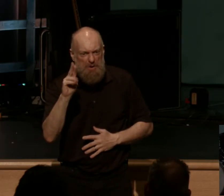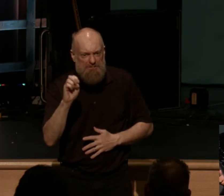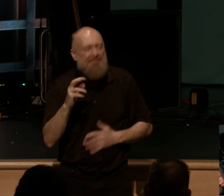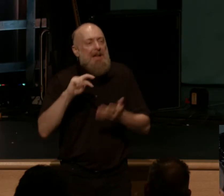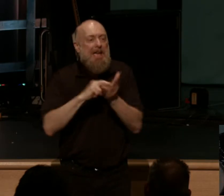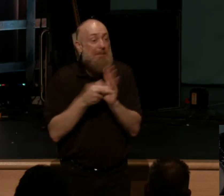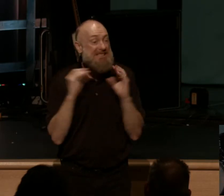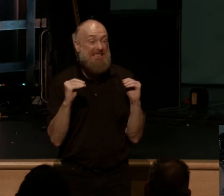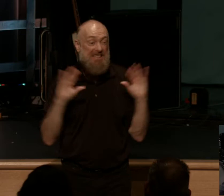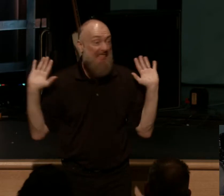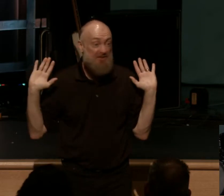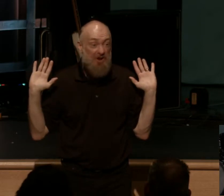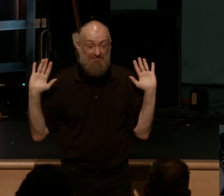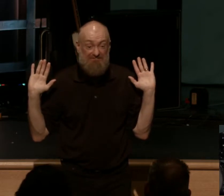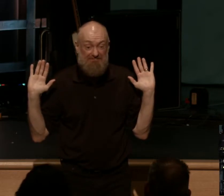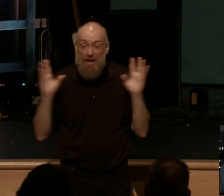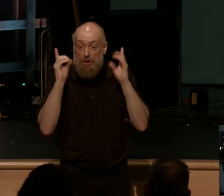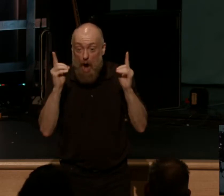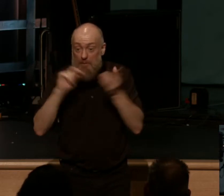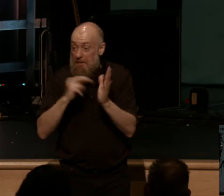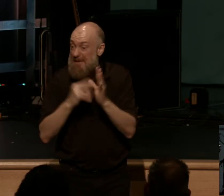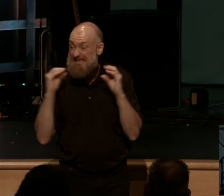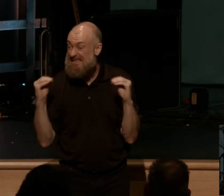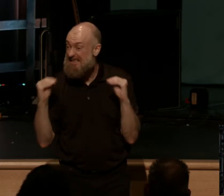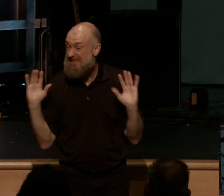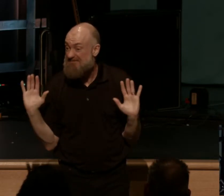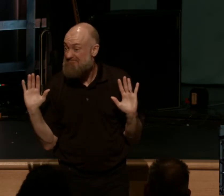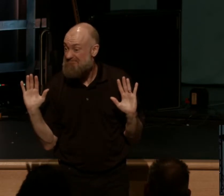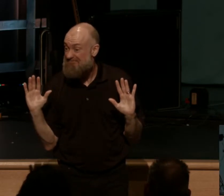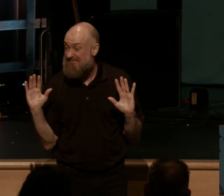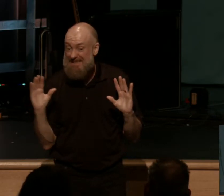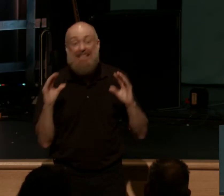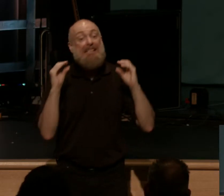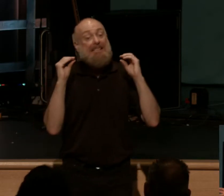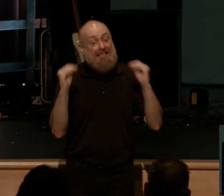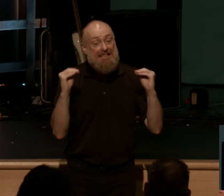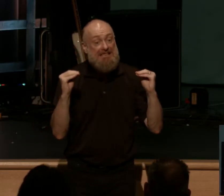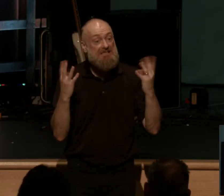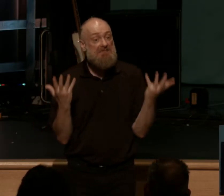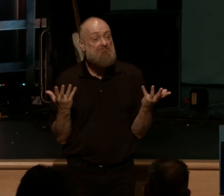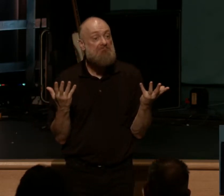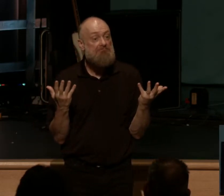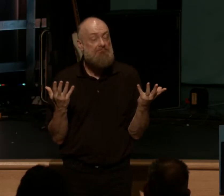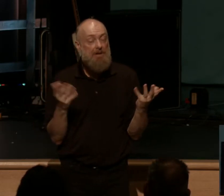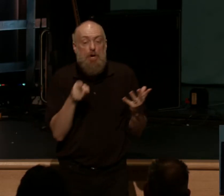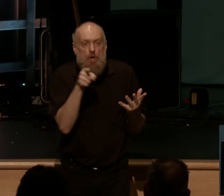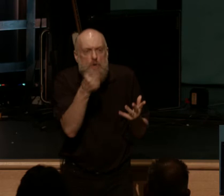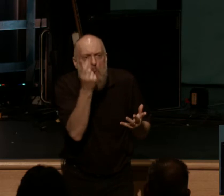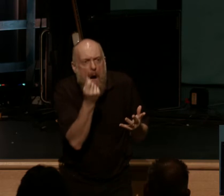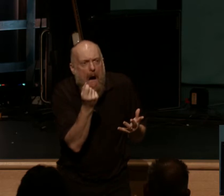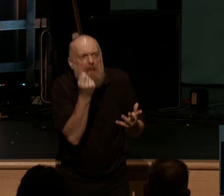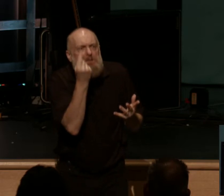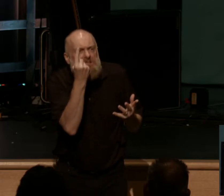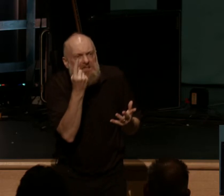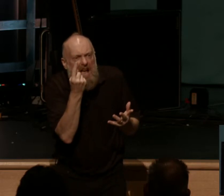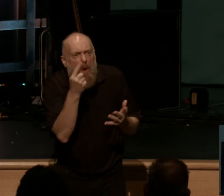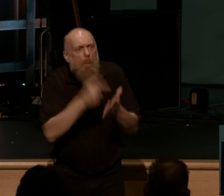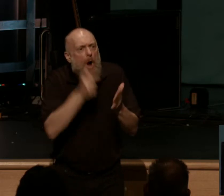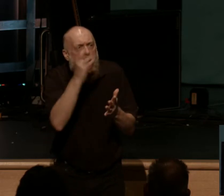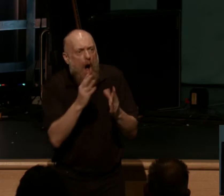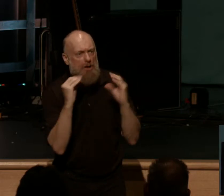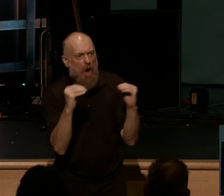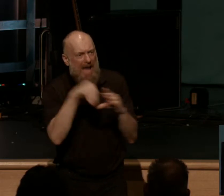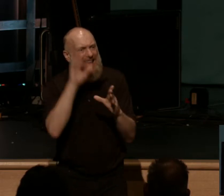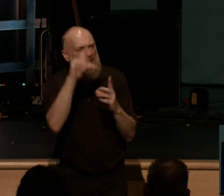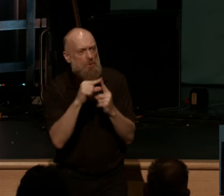just means teaching. That's all it means. Biblically, it means the teaching, systematic understanding, the approach of understanding what God has